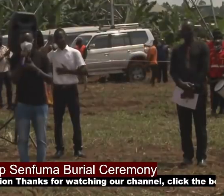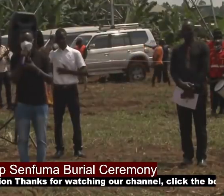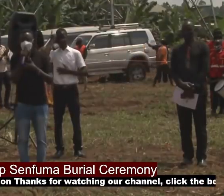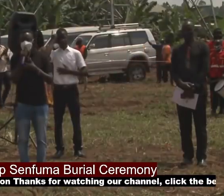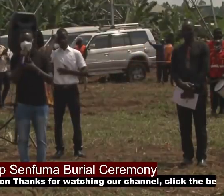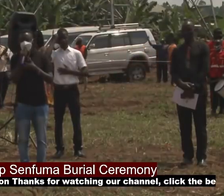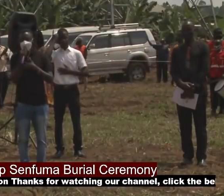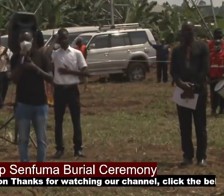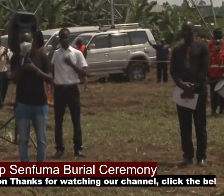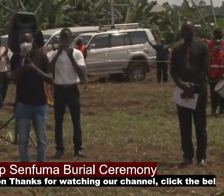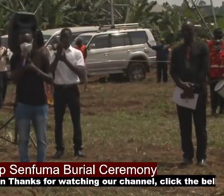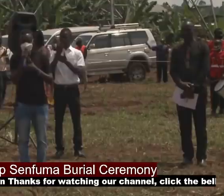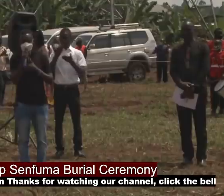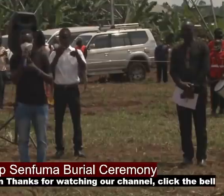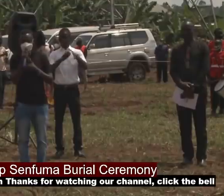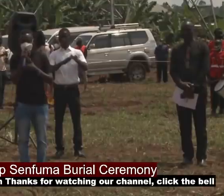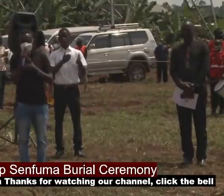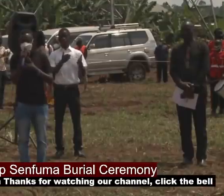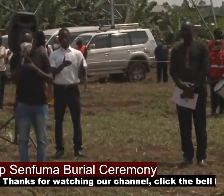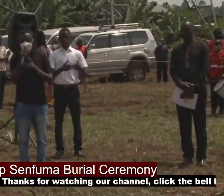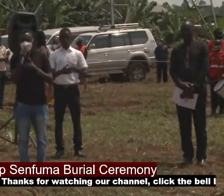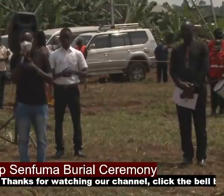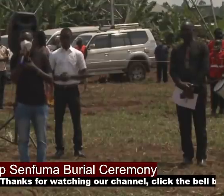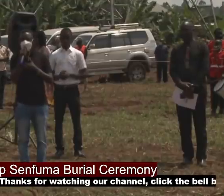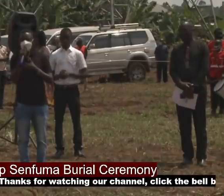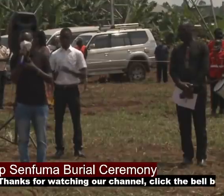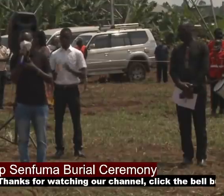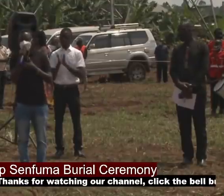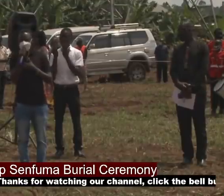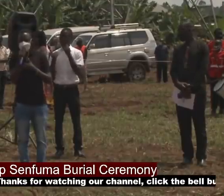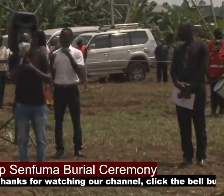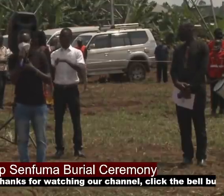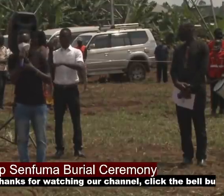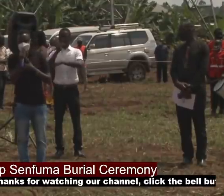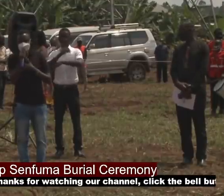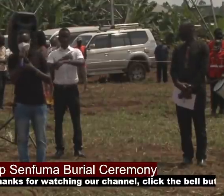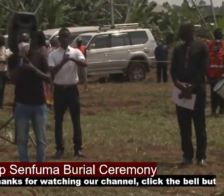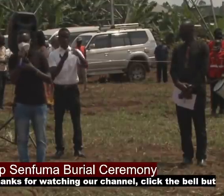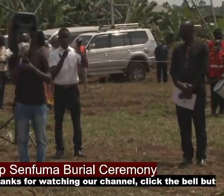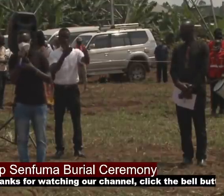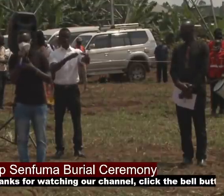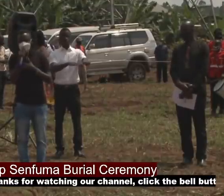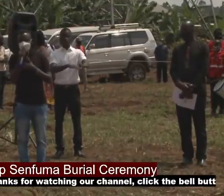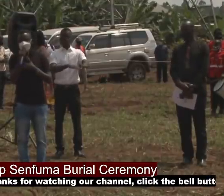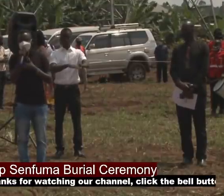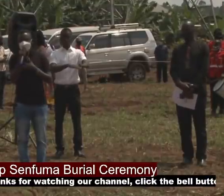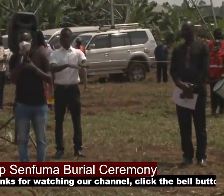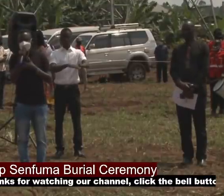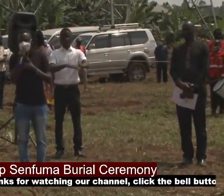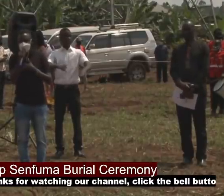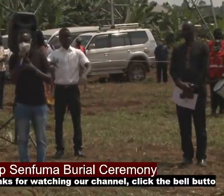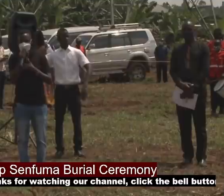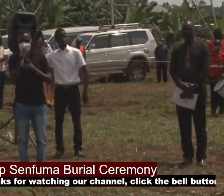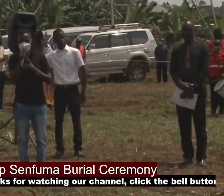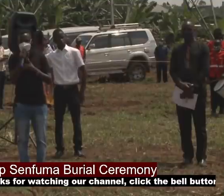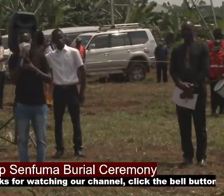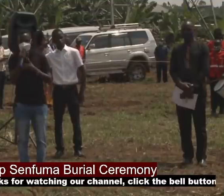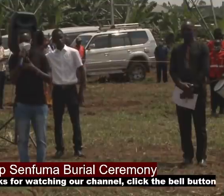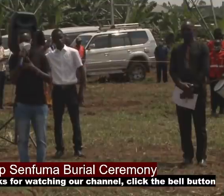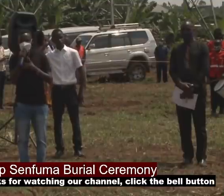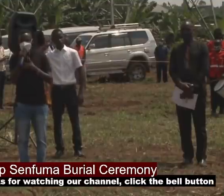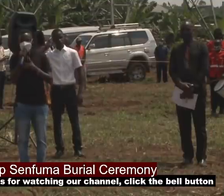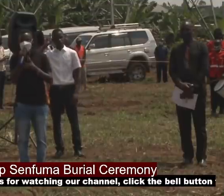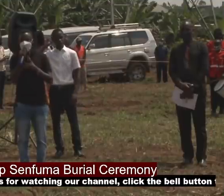ddala. Nga wali yokufa. Nga wali yokufa. Olunaku lwendifa. Olunaku lwendifa. Bajjukire.